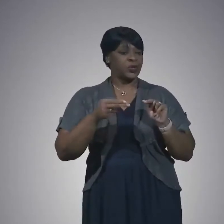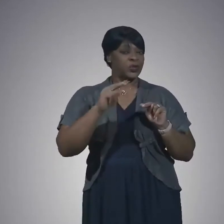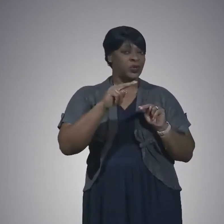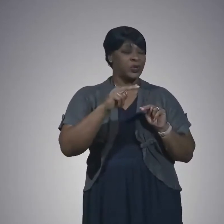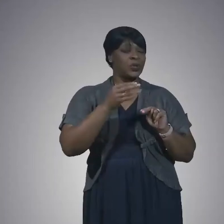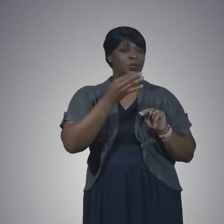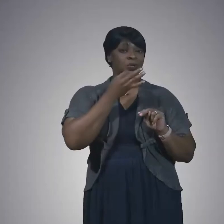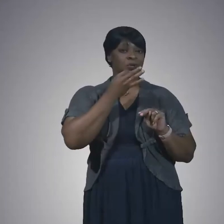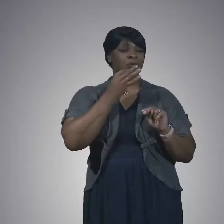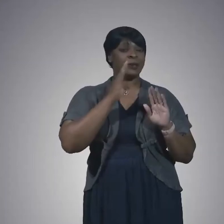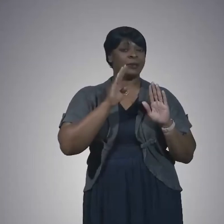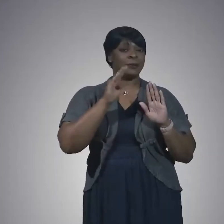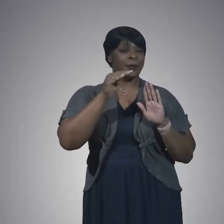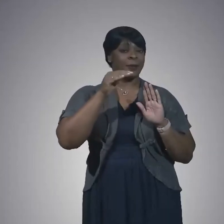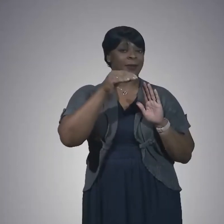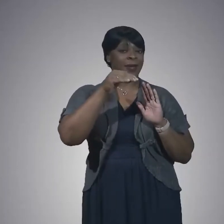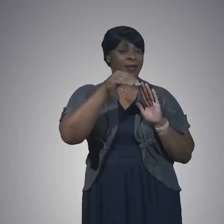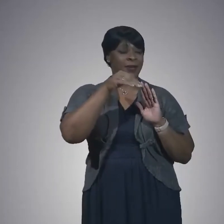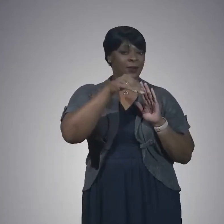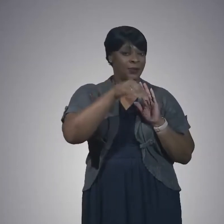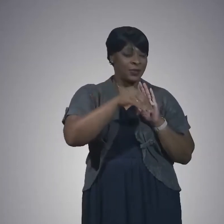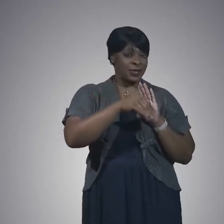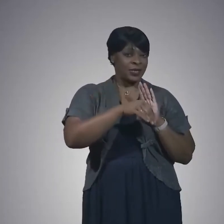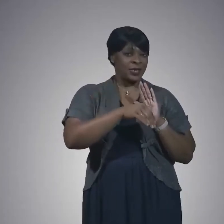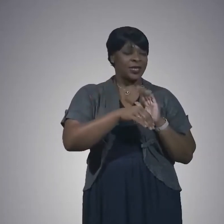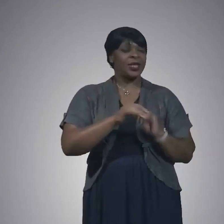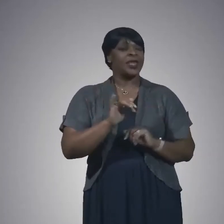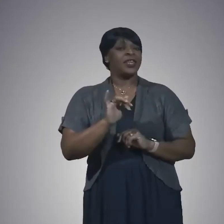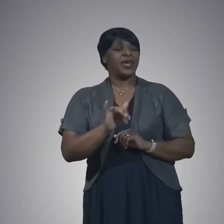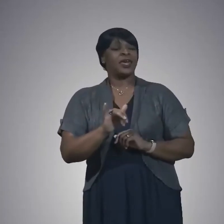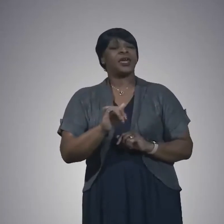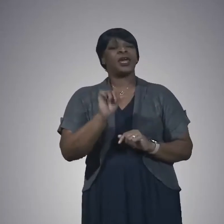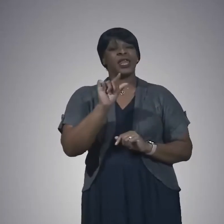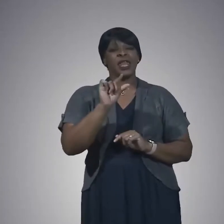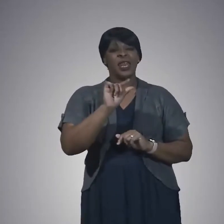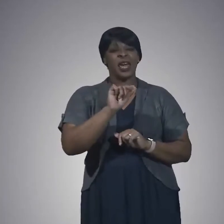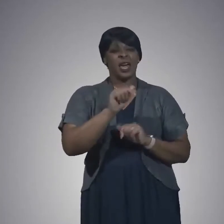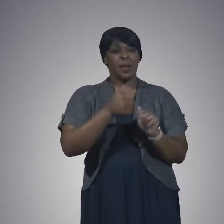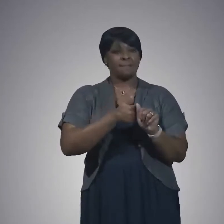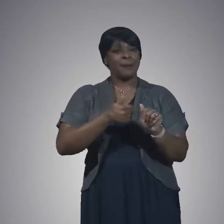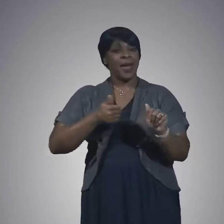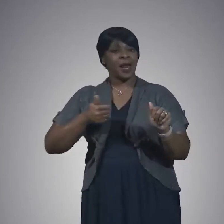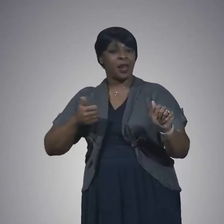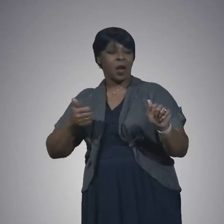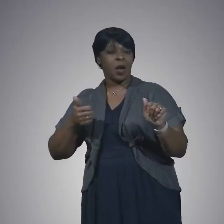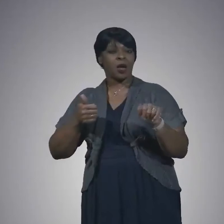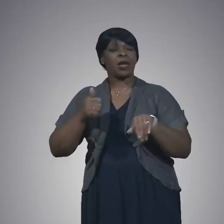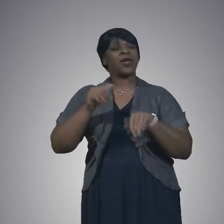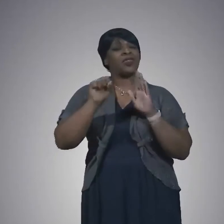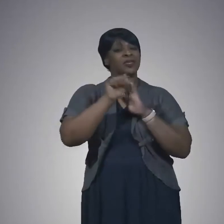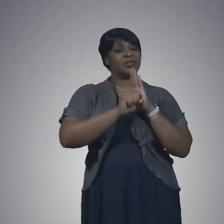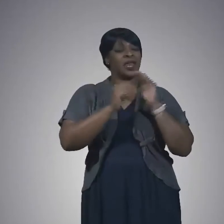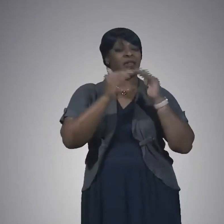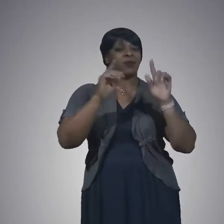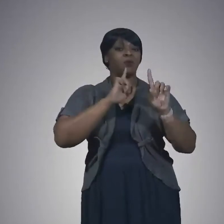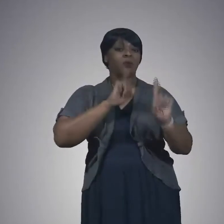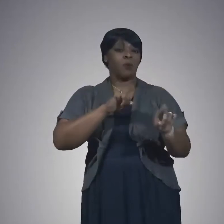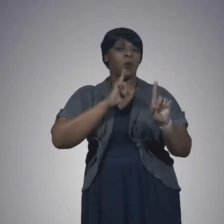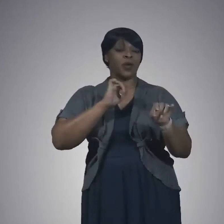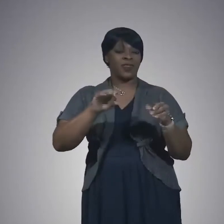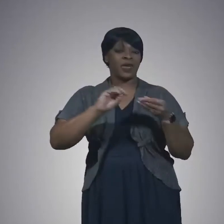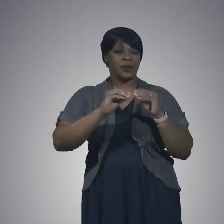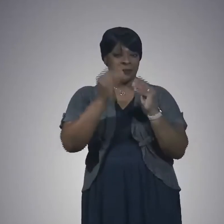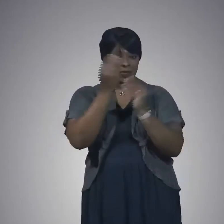coming down, continuing to come down, that there was a bit of a backlog at the state level in reporting those cases